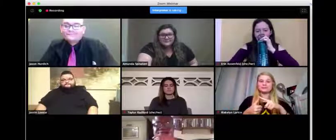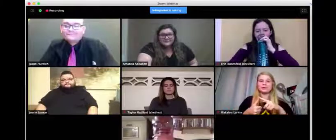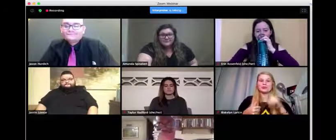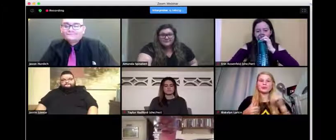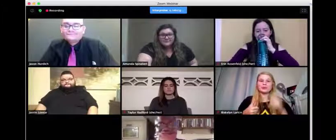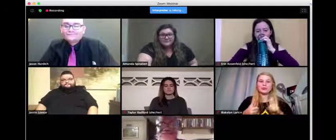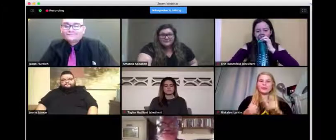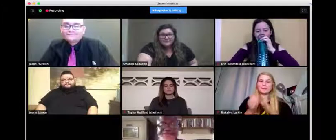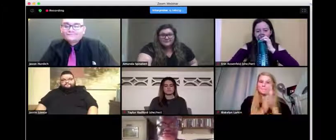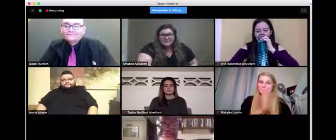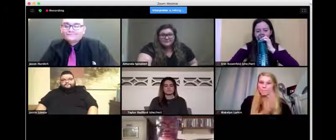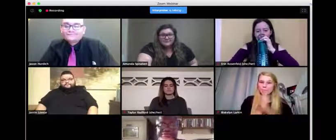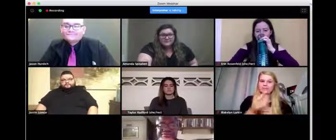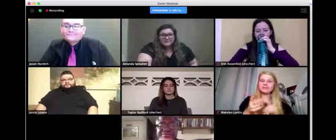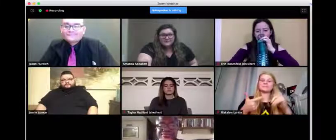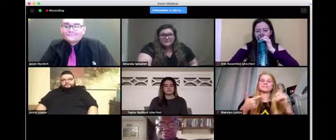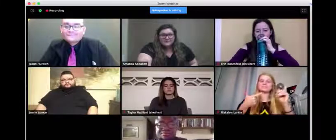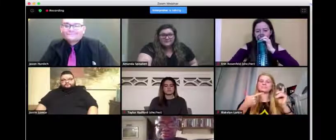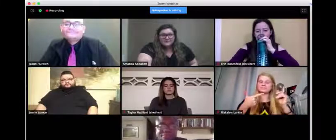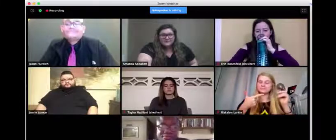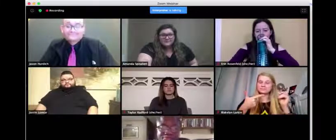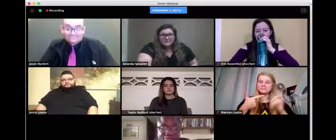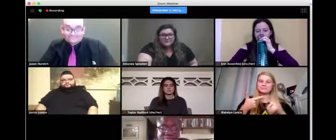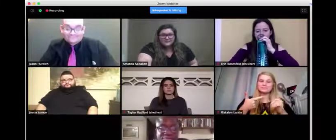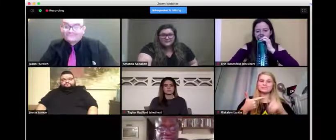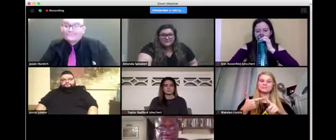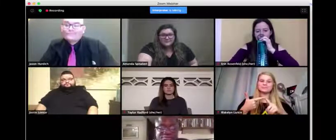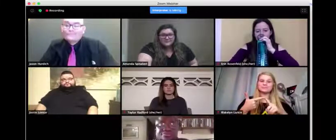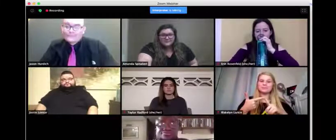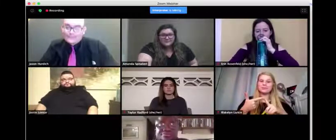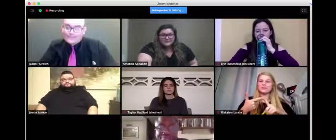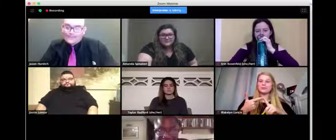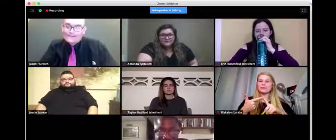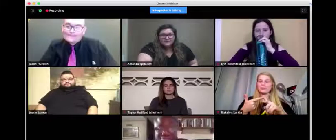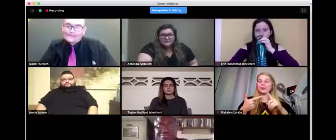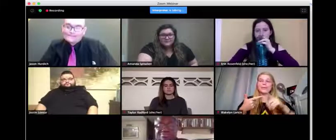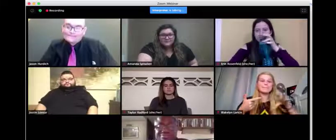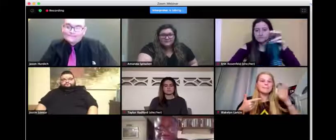Secondly, you need to pick something to be motivated about.